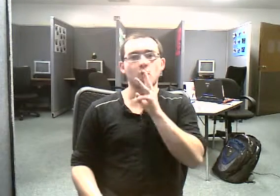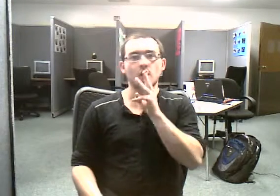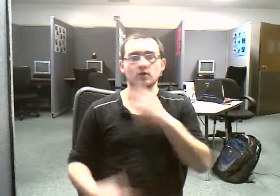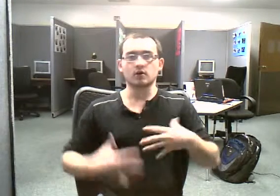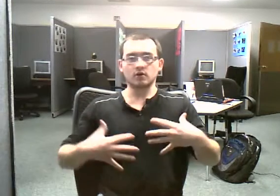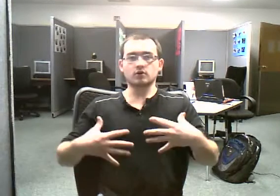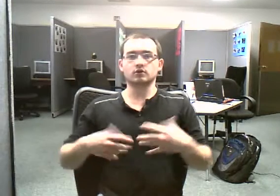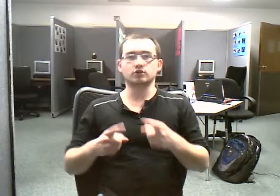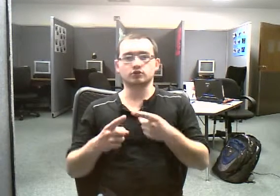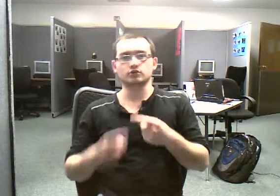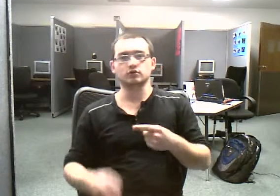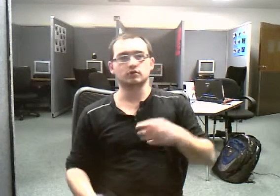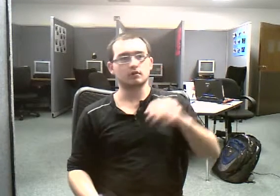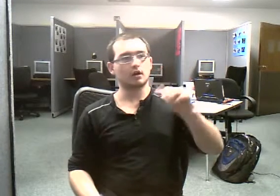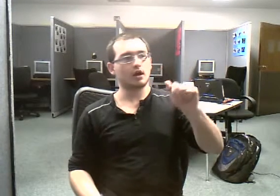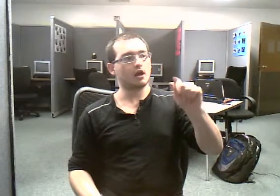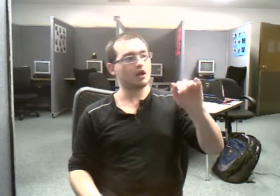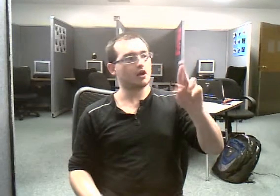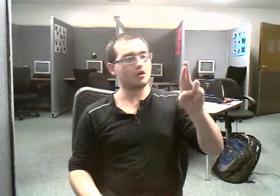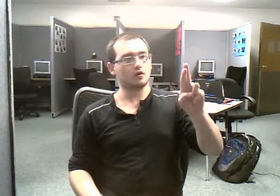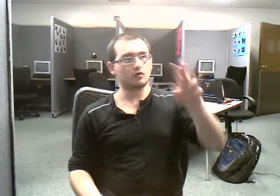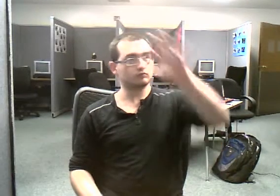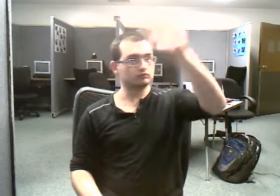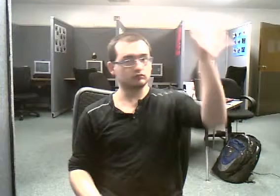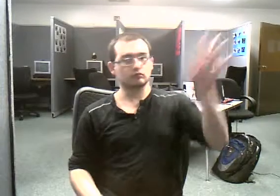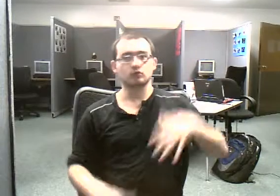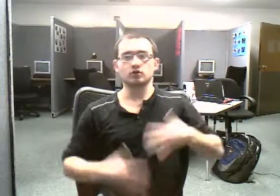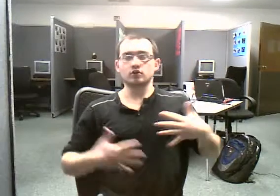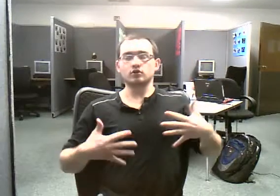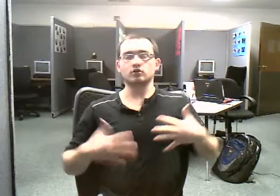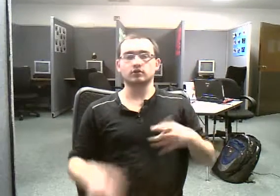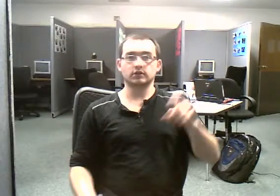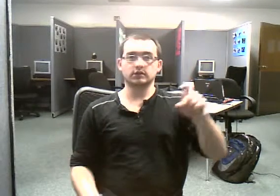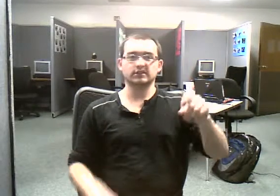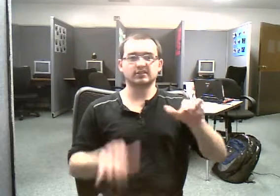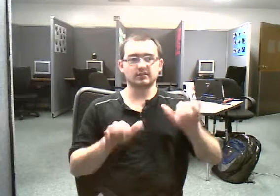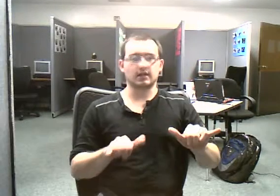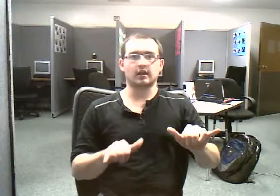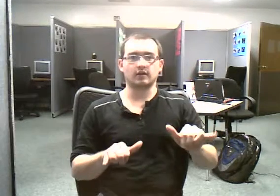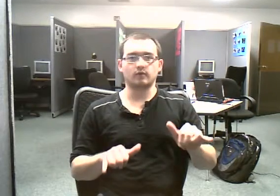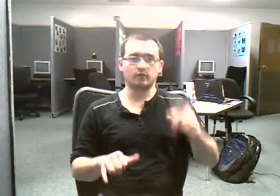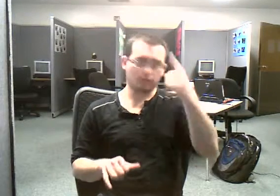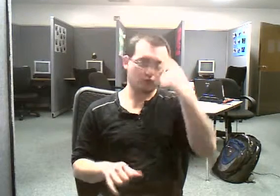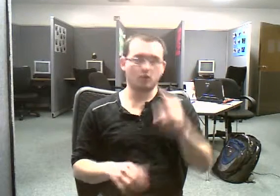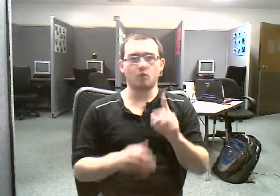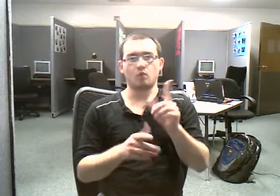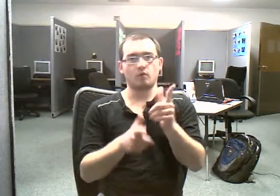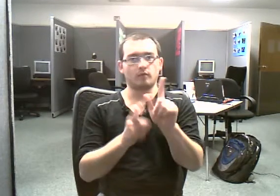with long tail and upright wings that are almost transparent. But because it's